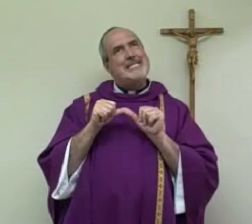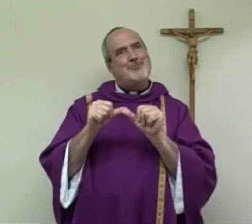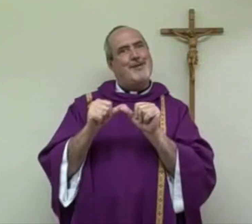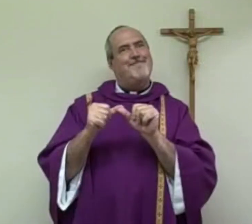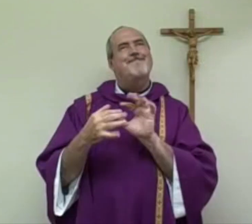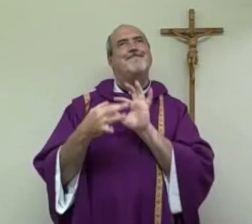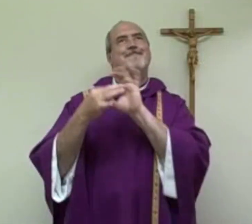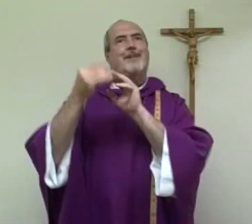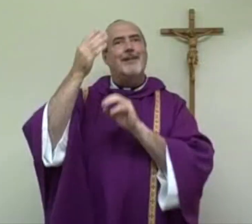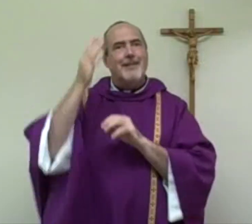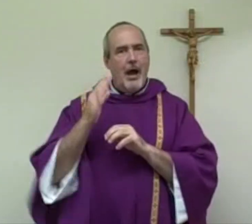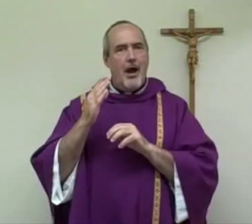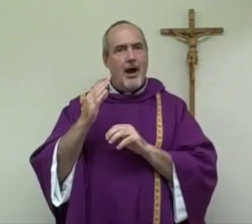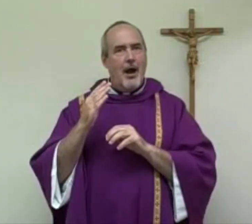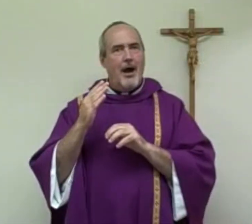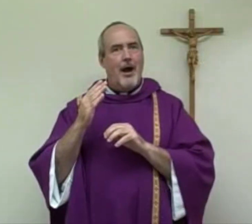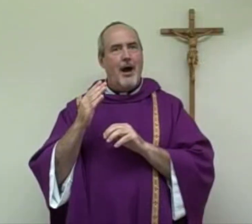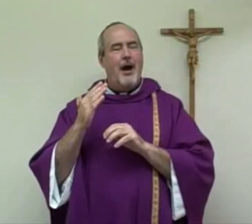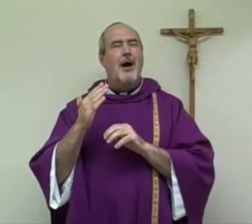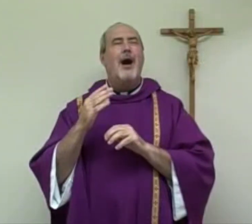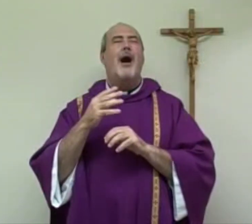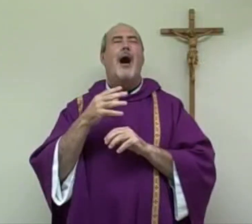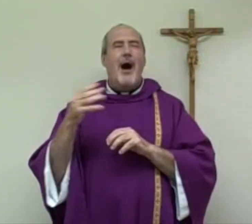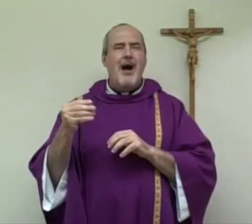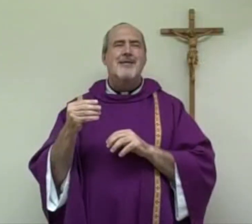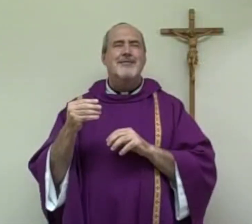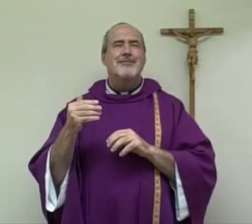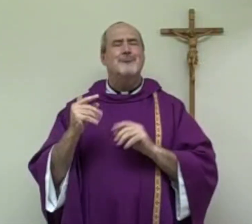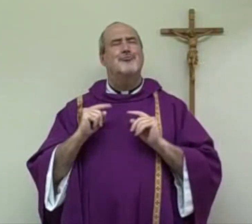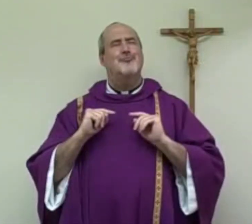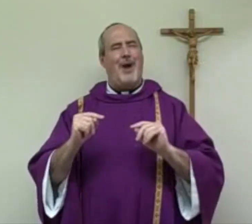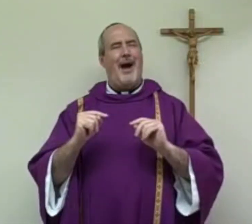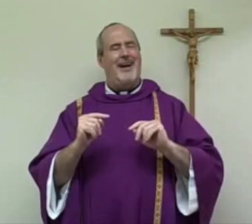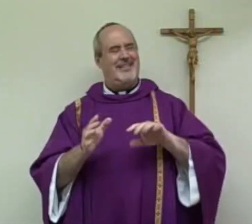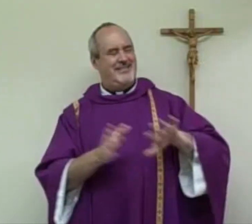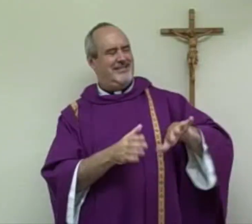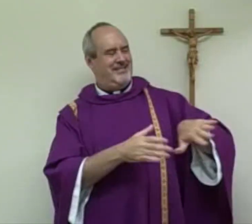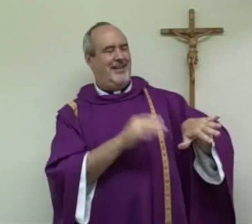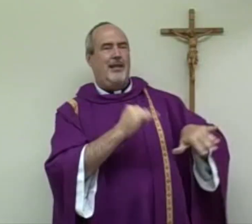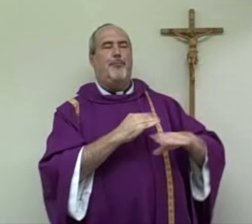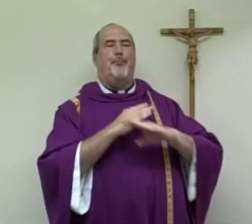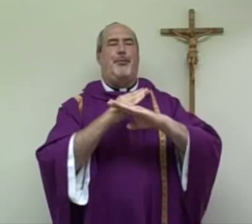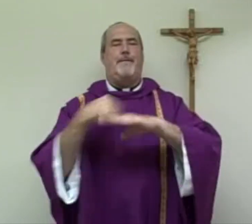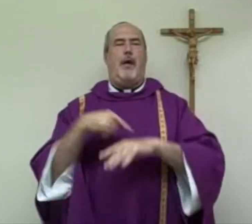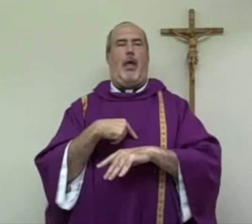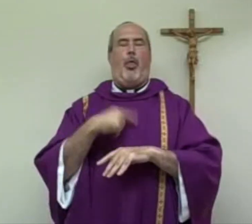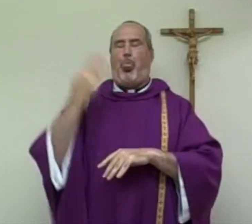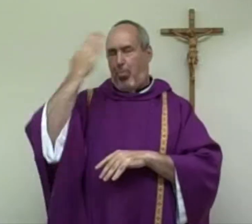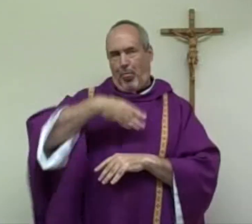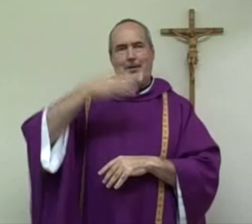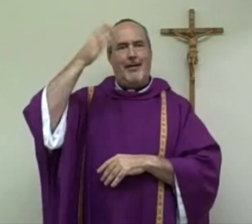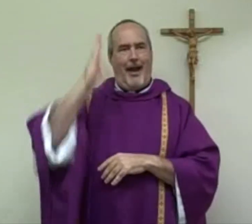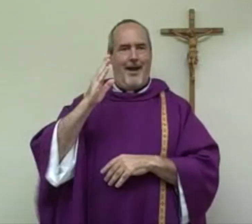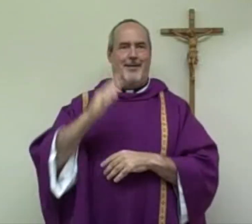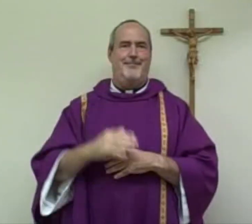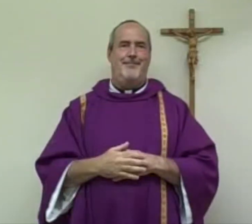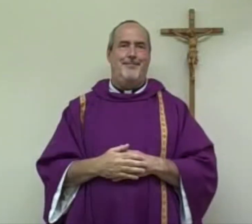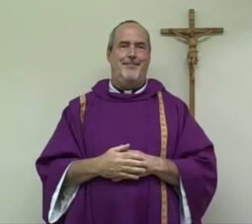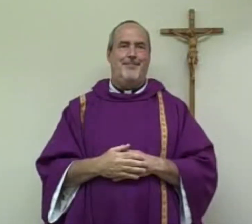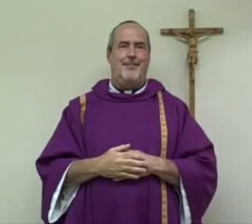relationship with us, and that we need to keep having that relationship with him. And we need to try to put aside all of